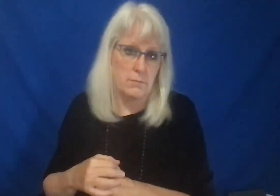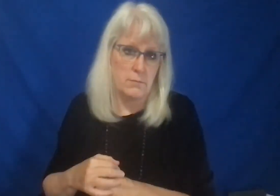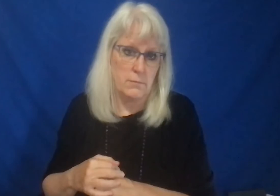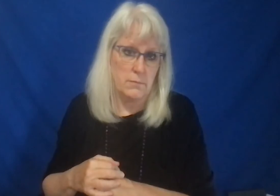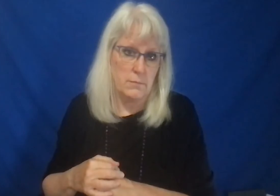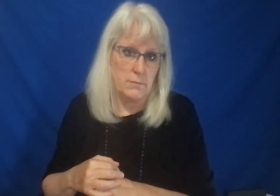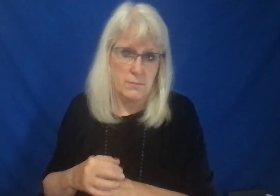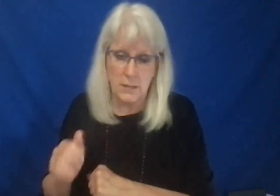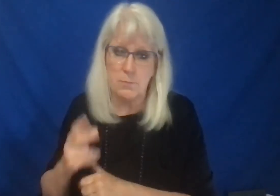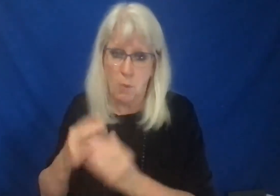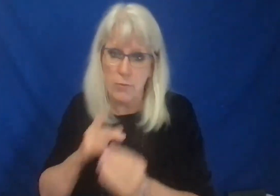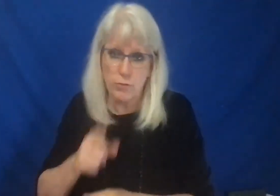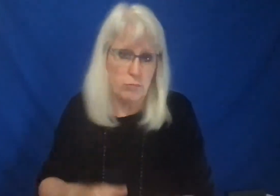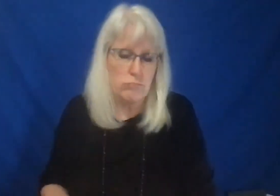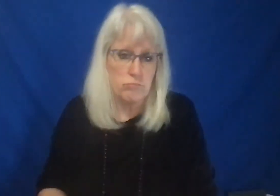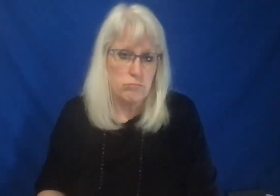same time. I can